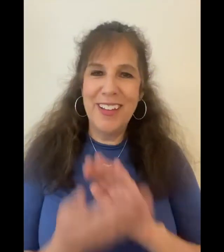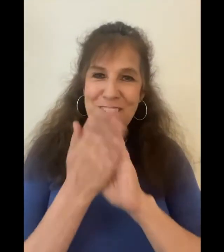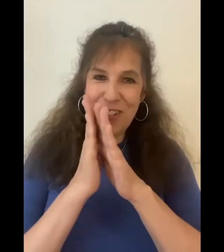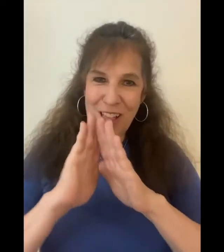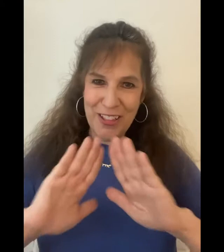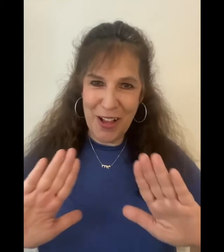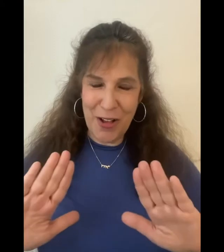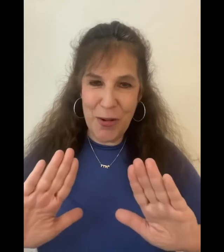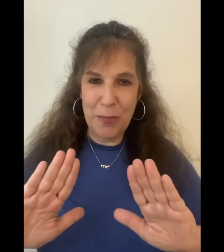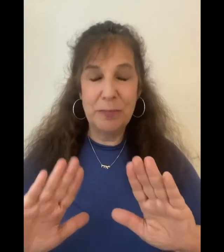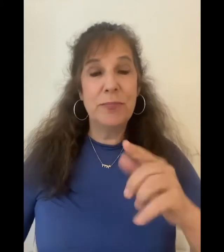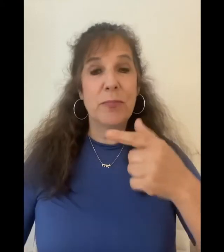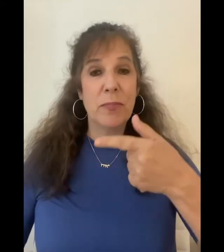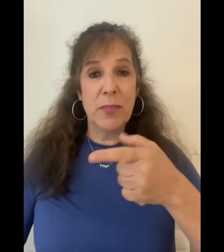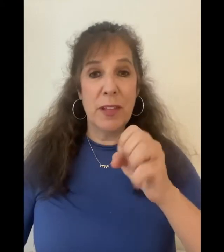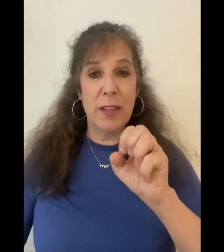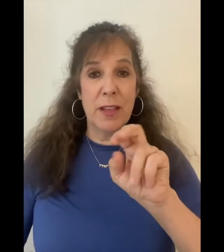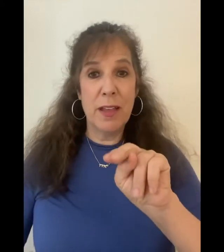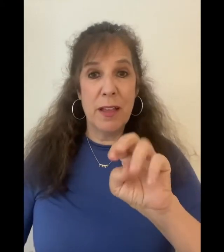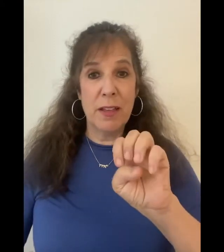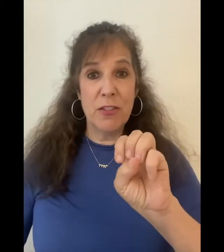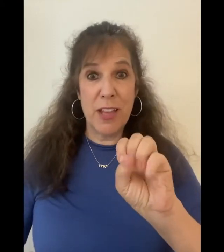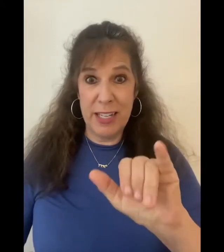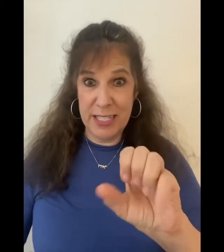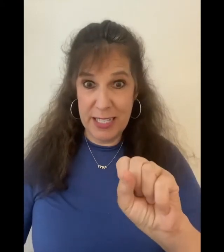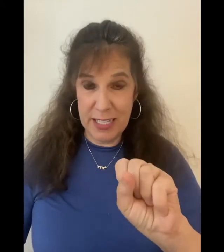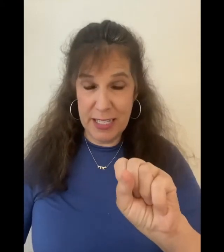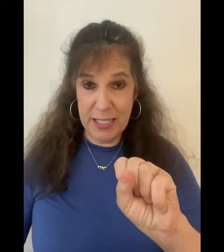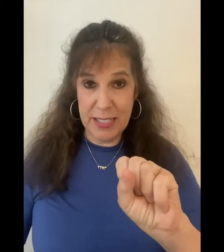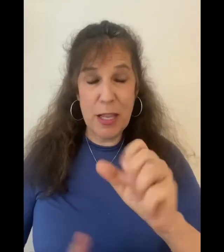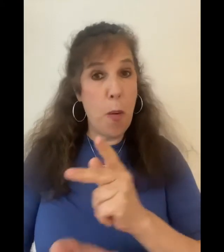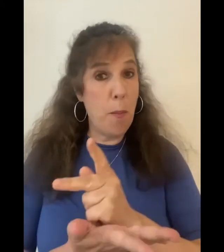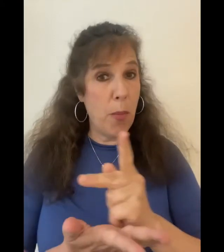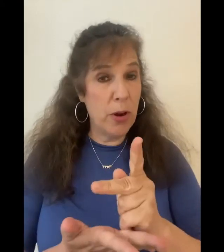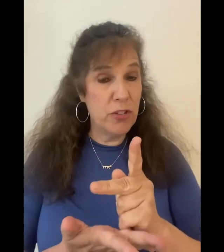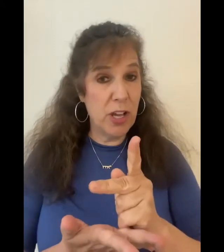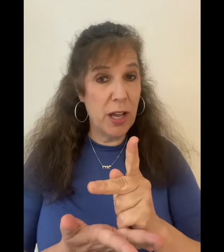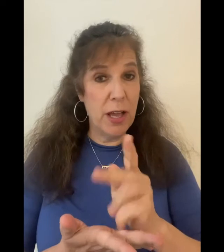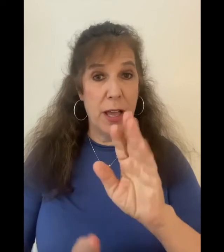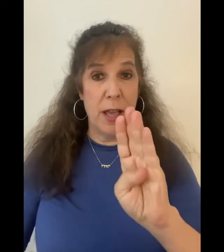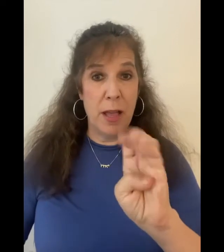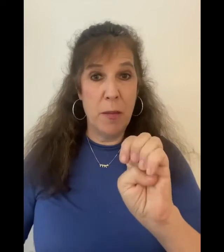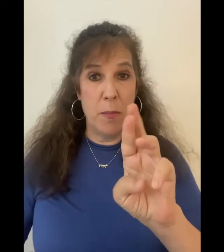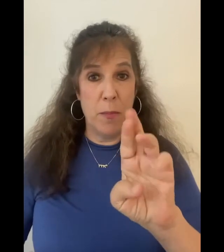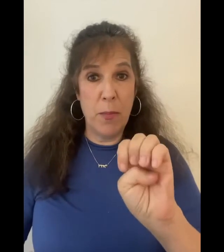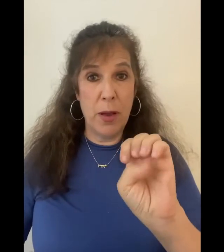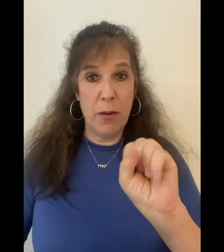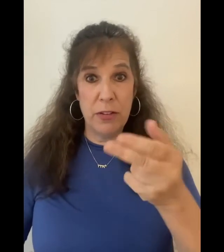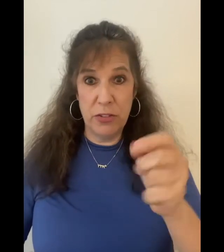Shalom. Genesis, Parashat Bereshit, Cain and Abel. So last time we finished with the tree of knowledge of